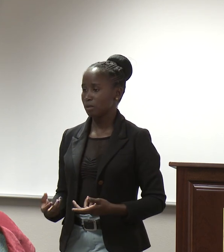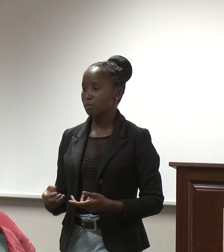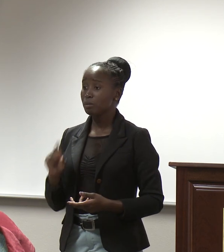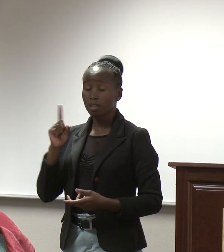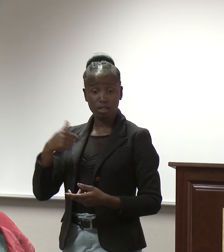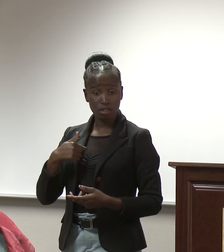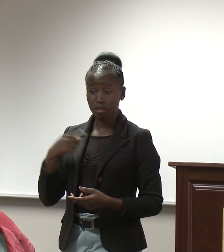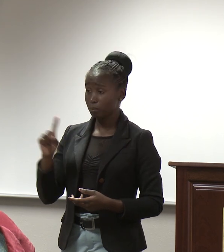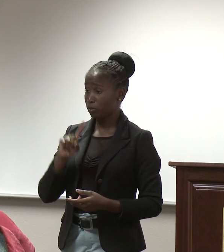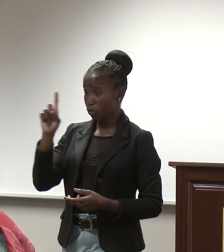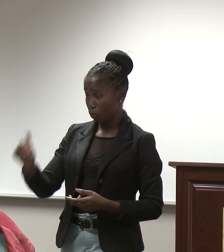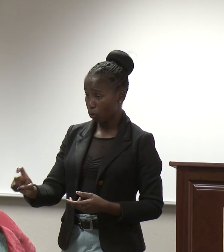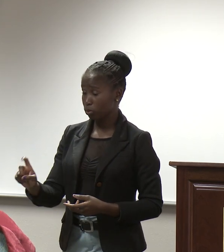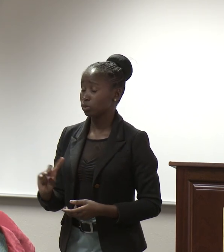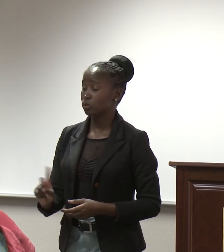you today.